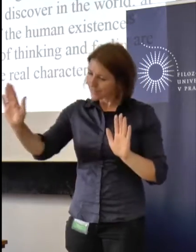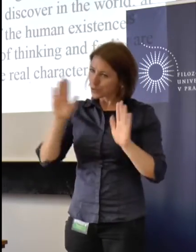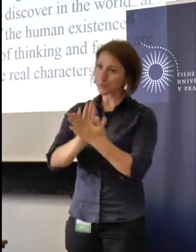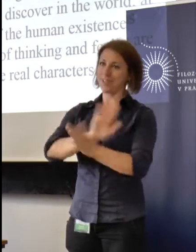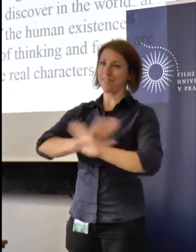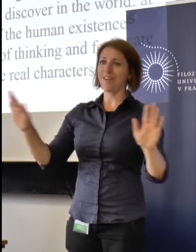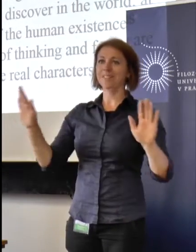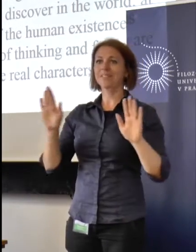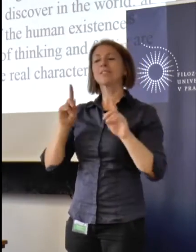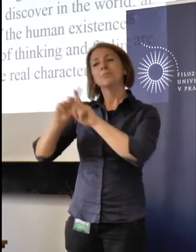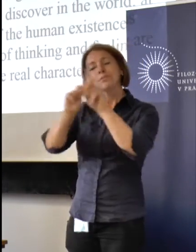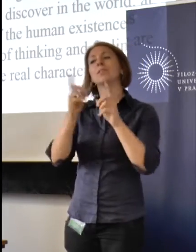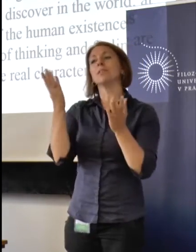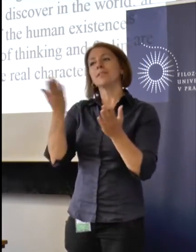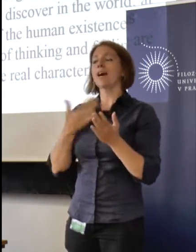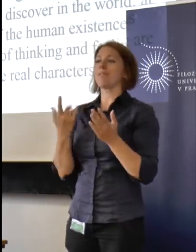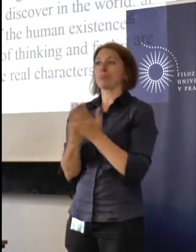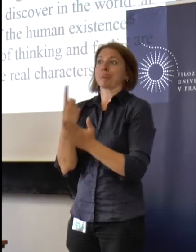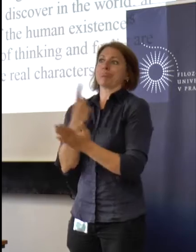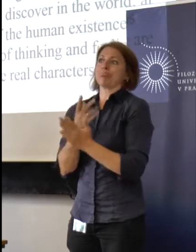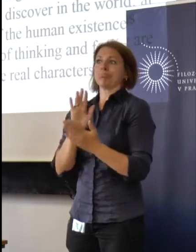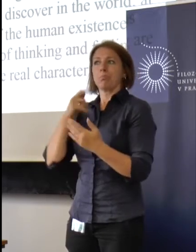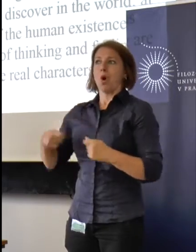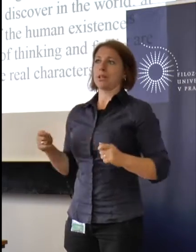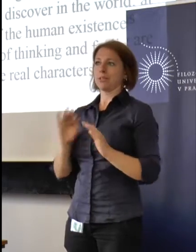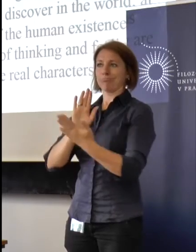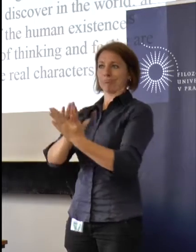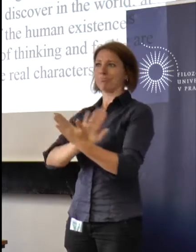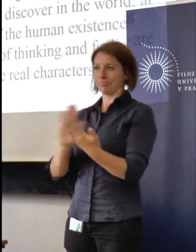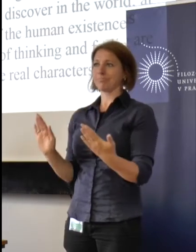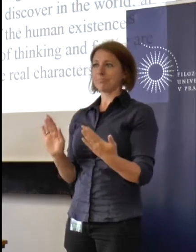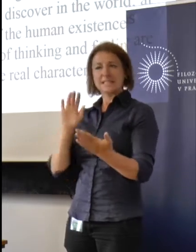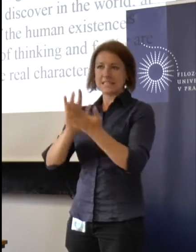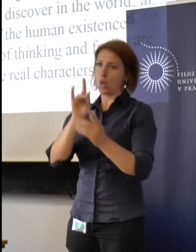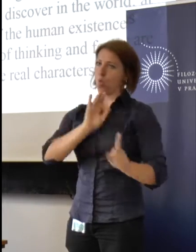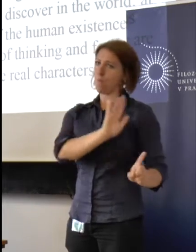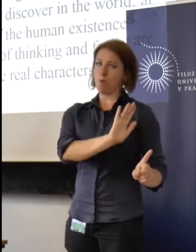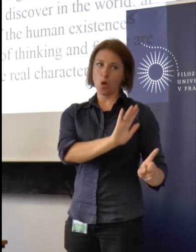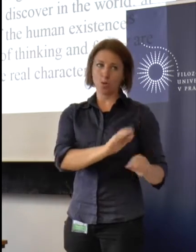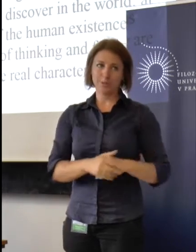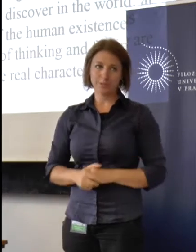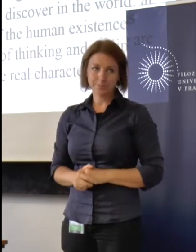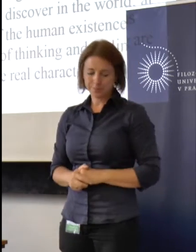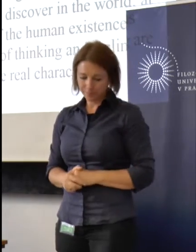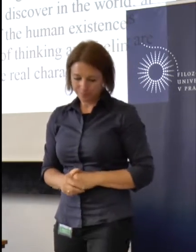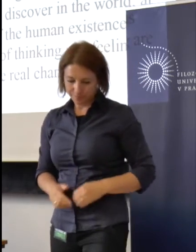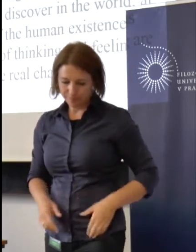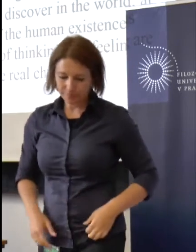is a richness of the world. And these are the main essential ideas of a